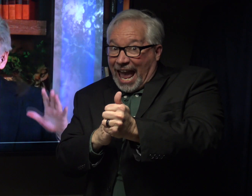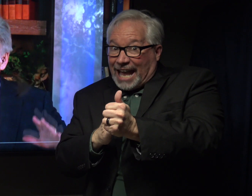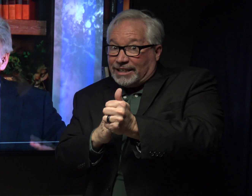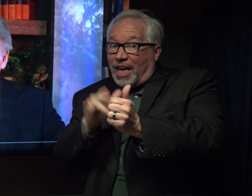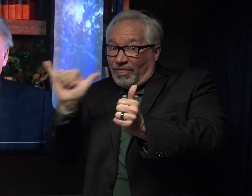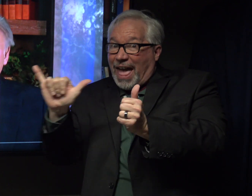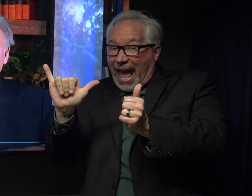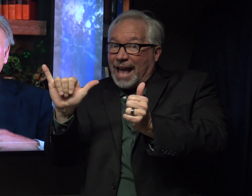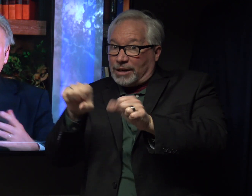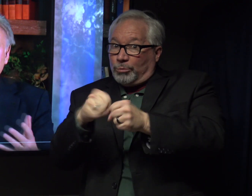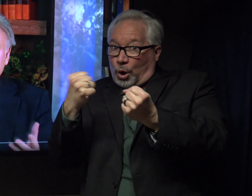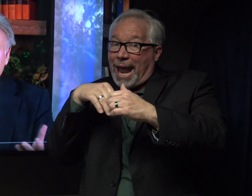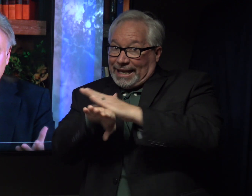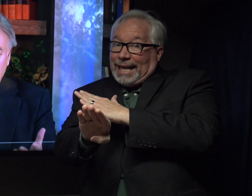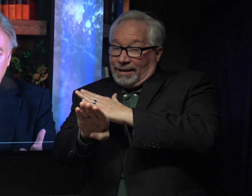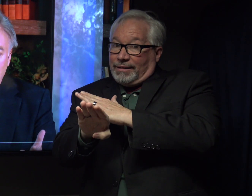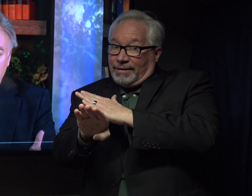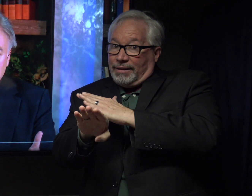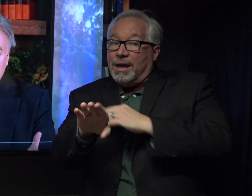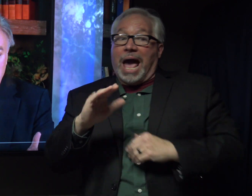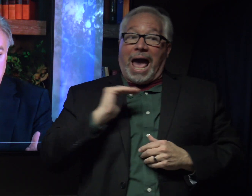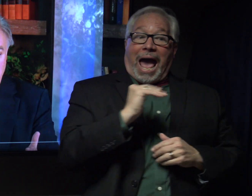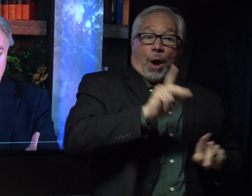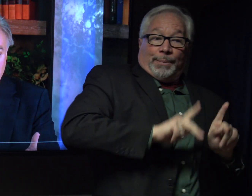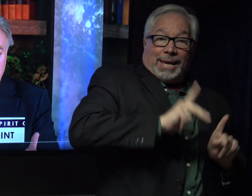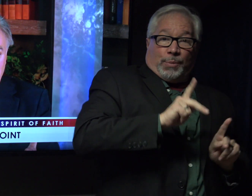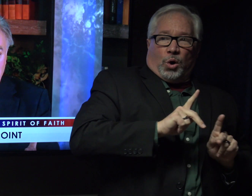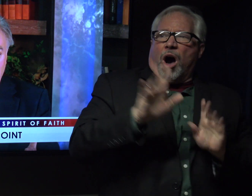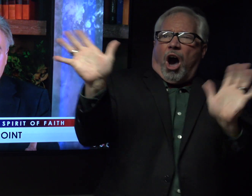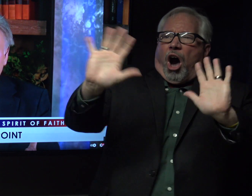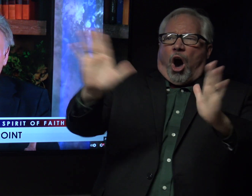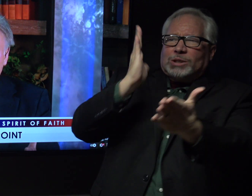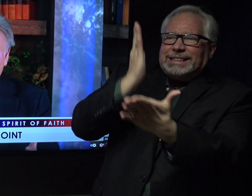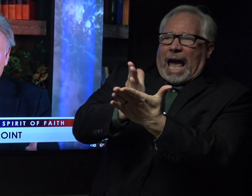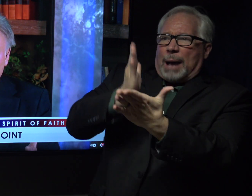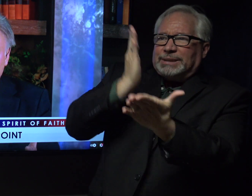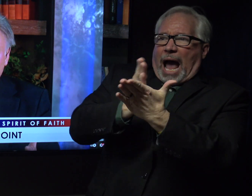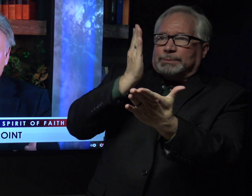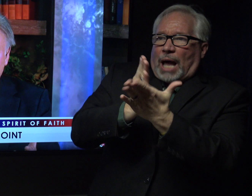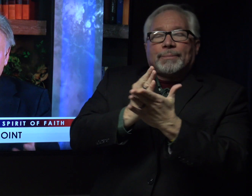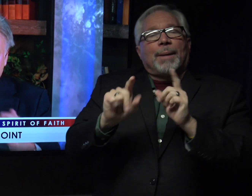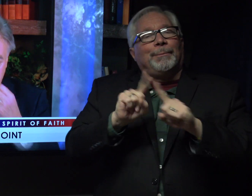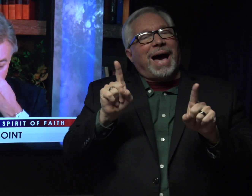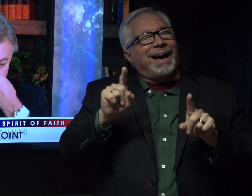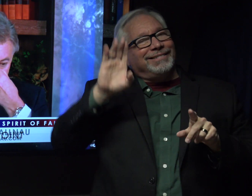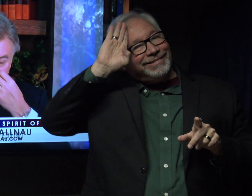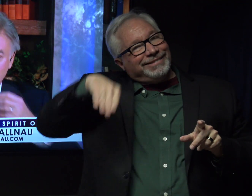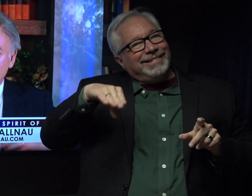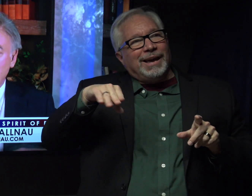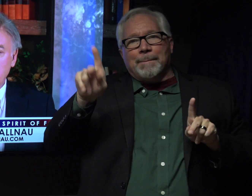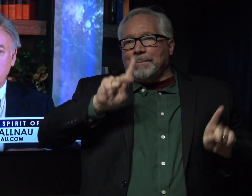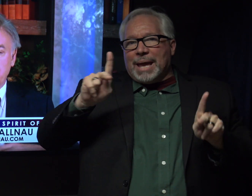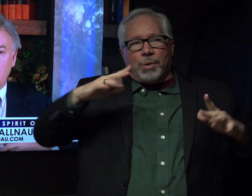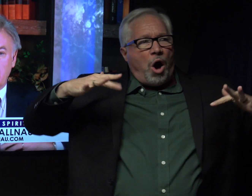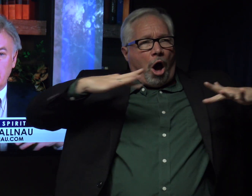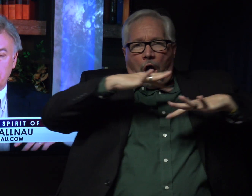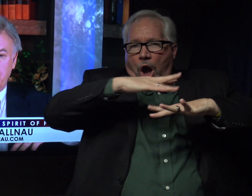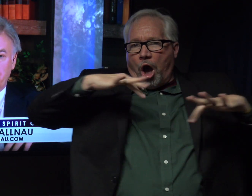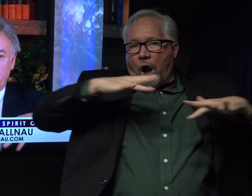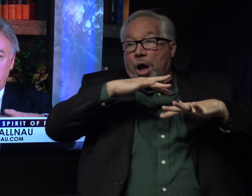them. But then in typical, unfortunately, the way that crowds work is called a crowd mentality. Once they've broken in and people are